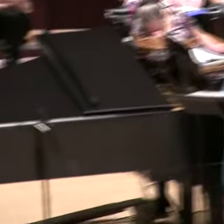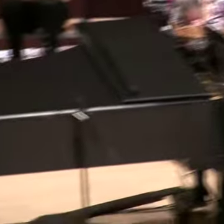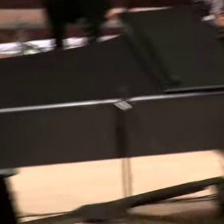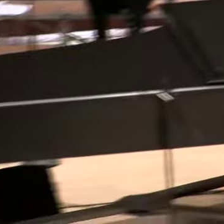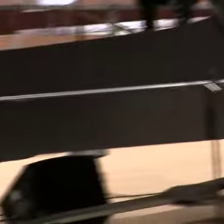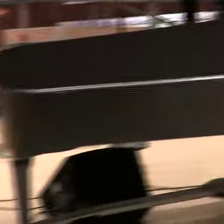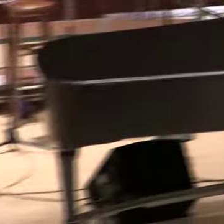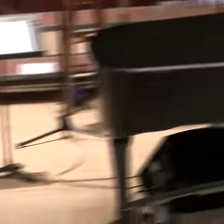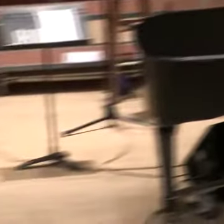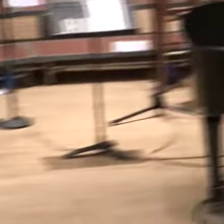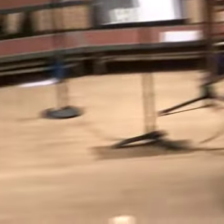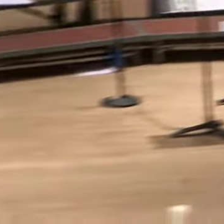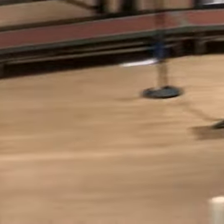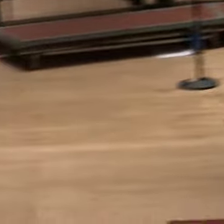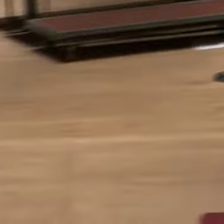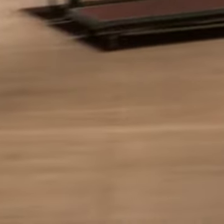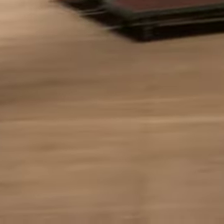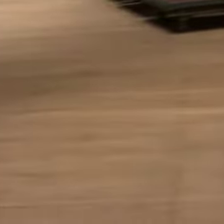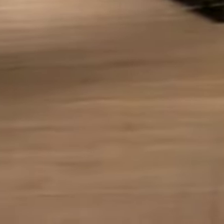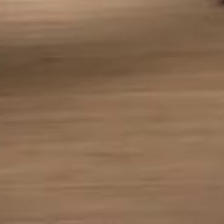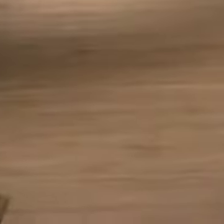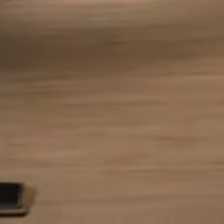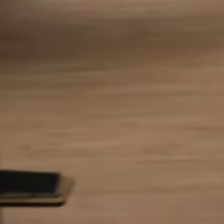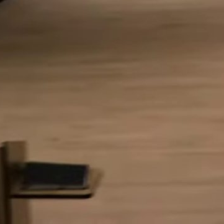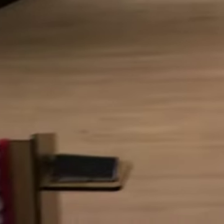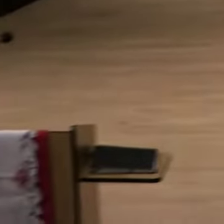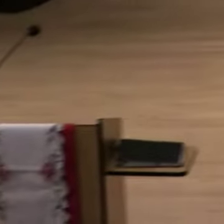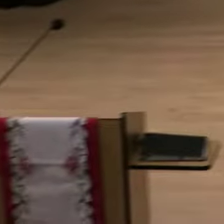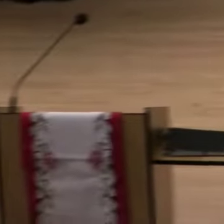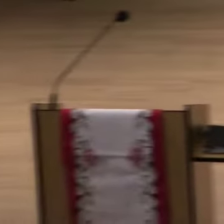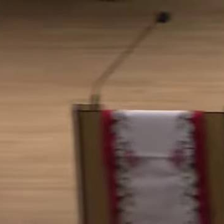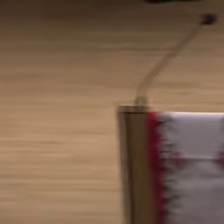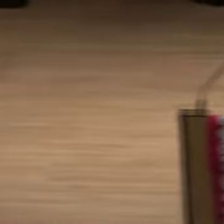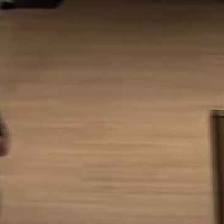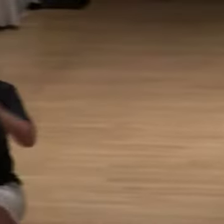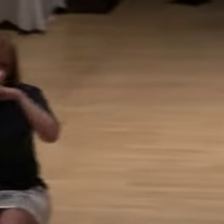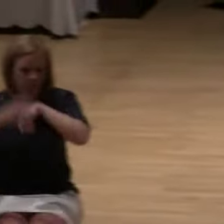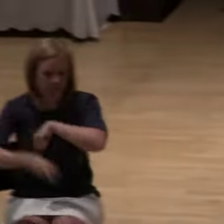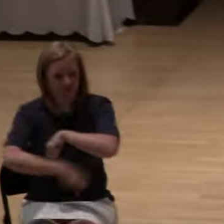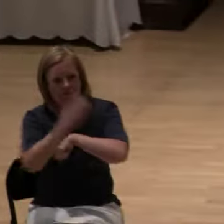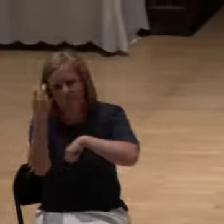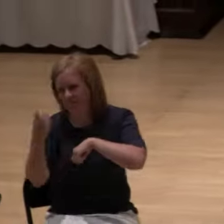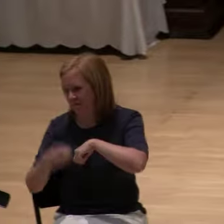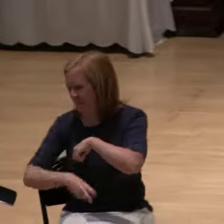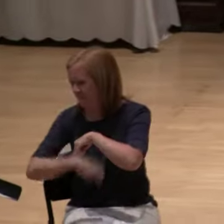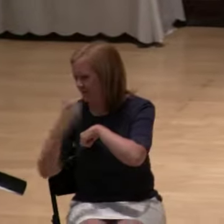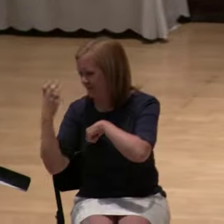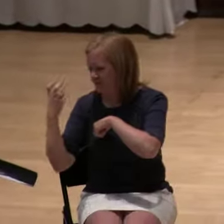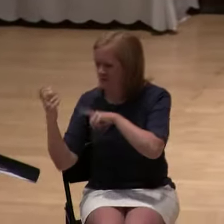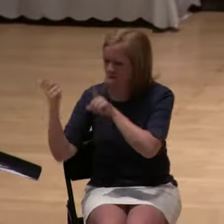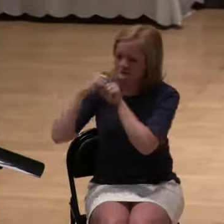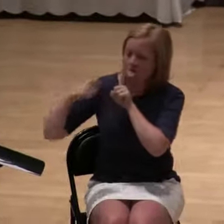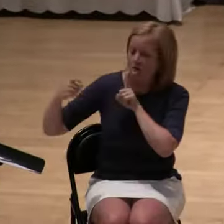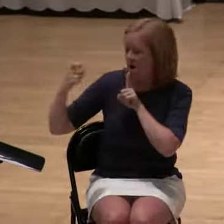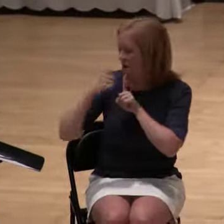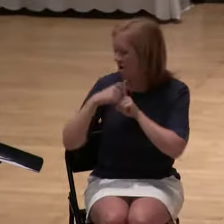line, and everywhere you turn, there's vultures and thieves at your